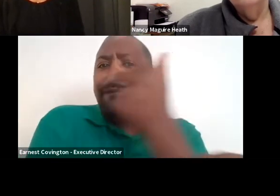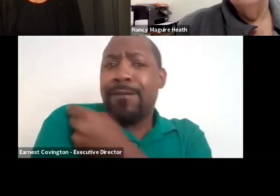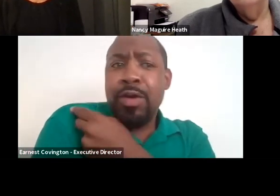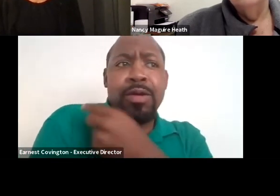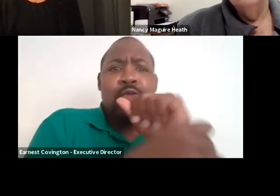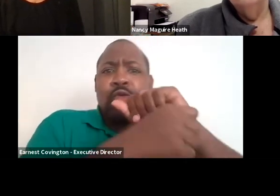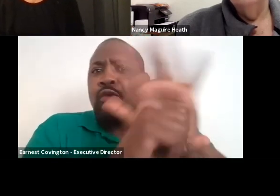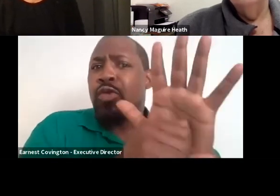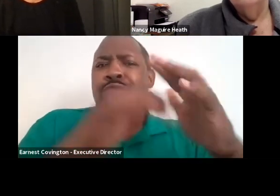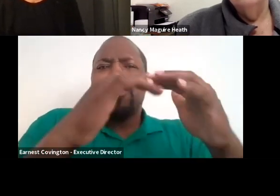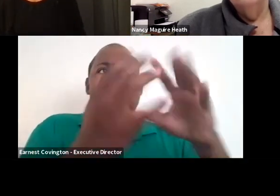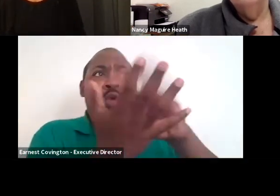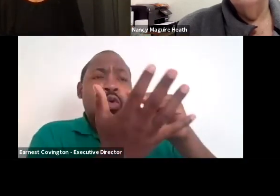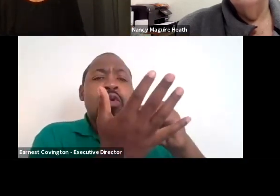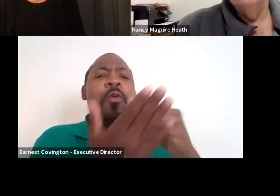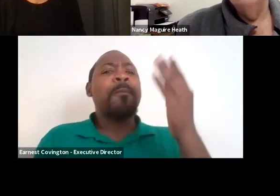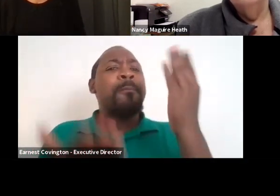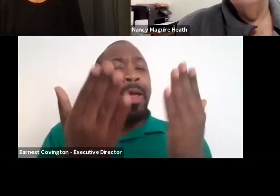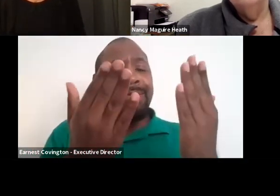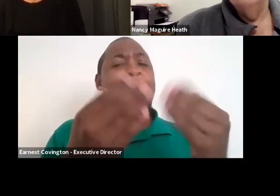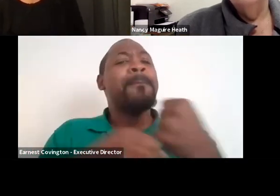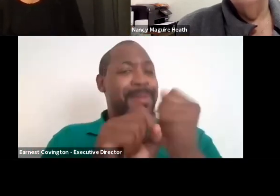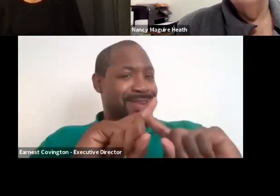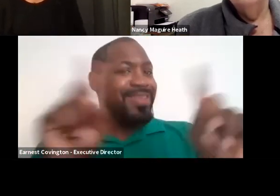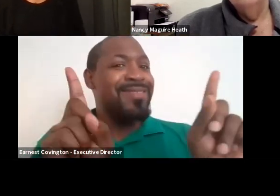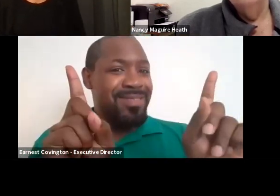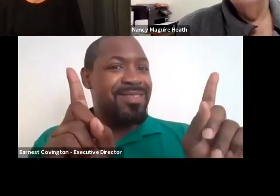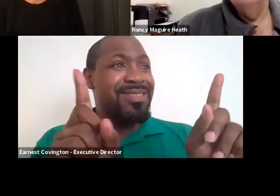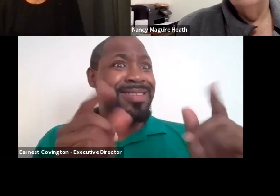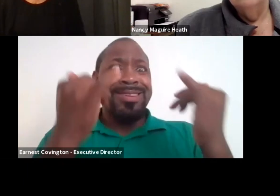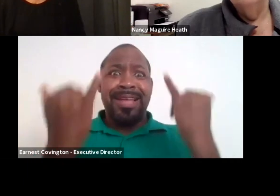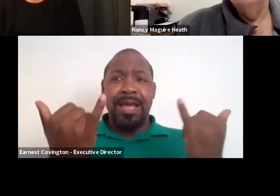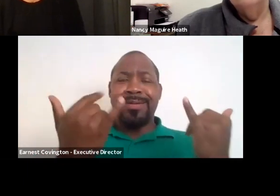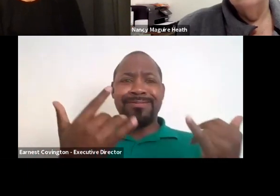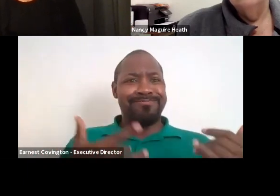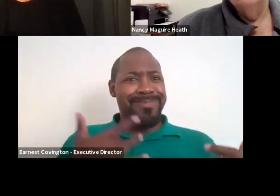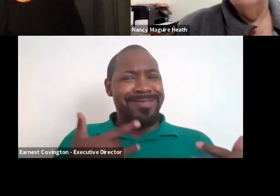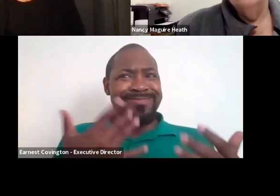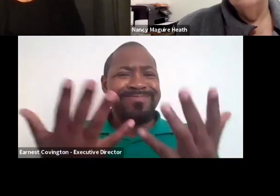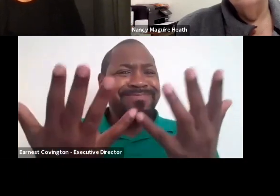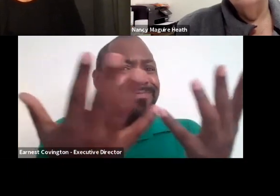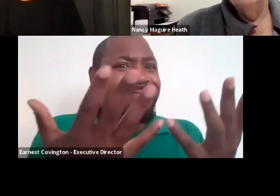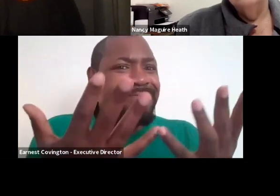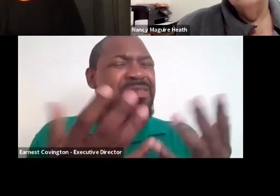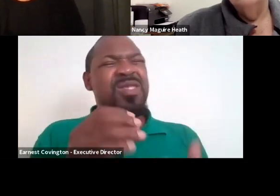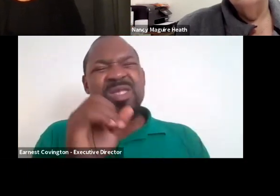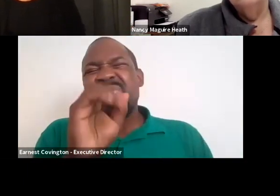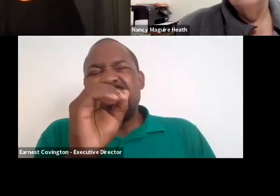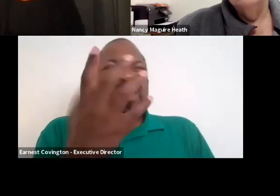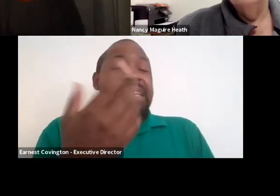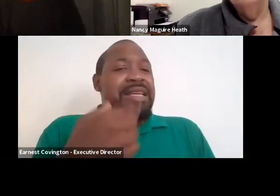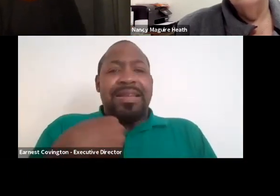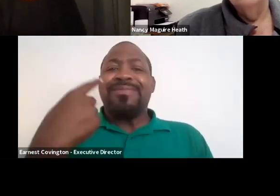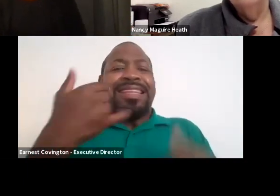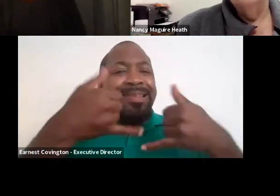would go there, they would learn more about COVID, about vaccinations, about how to protect themselves. And I think it would make a difference. Because at this